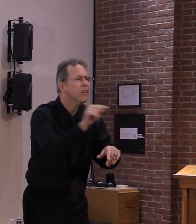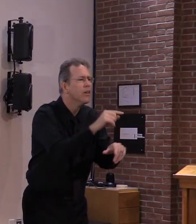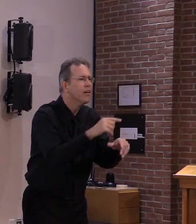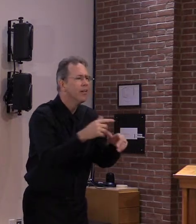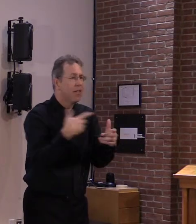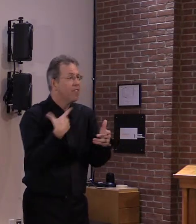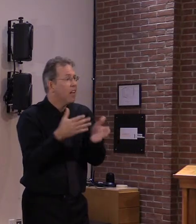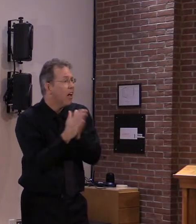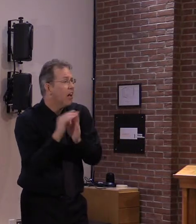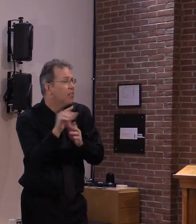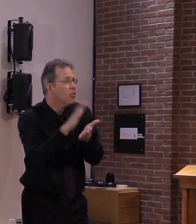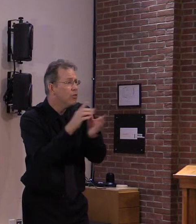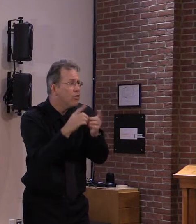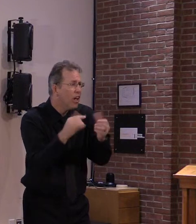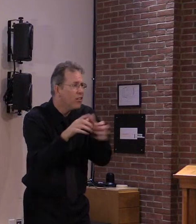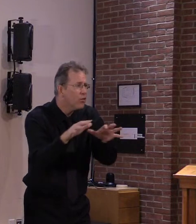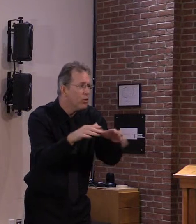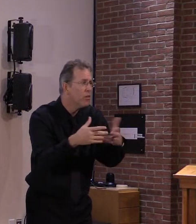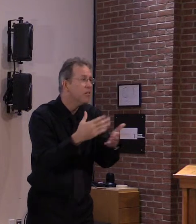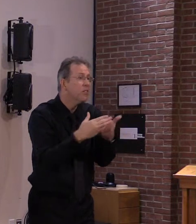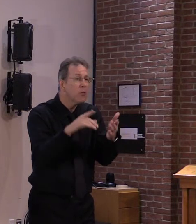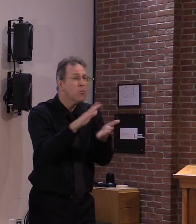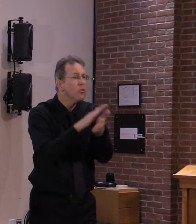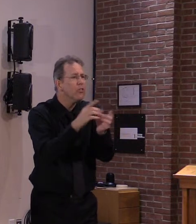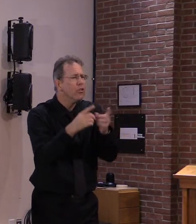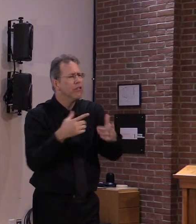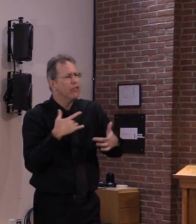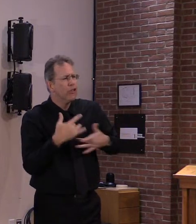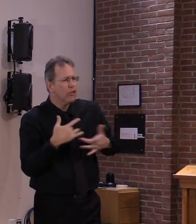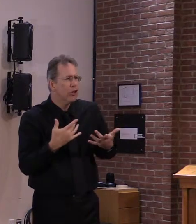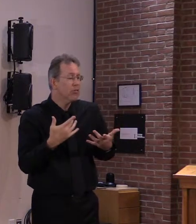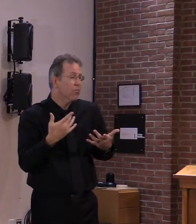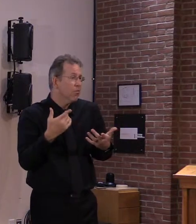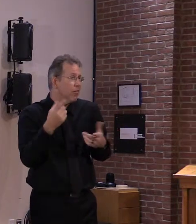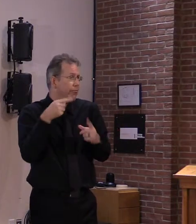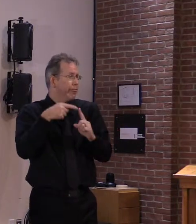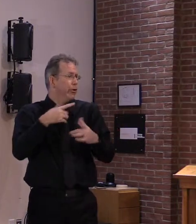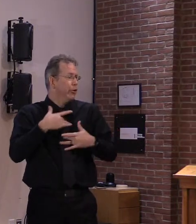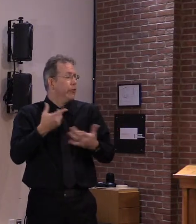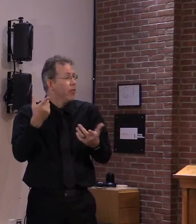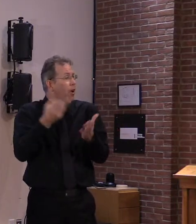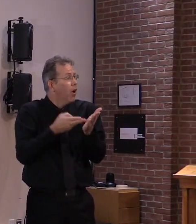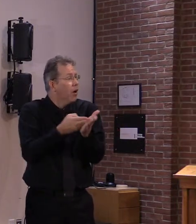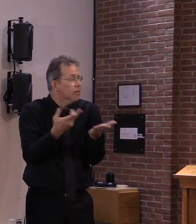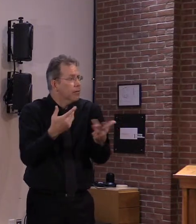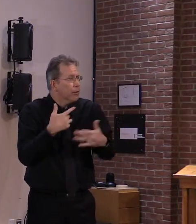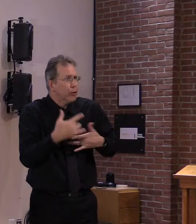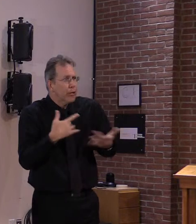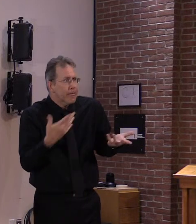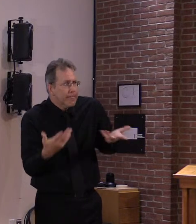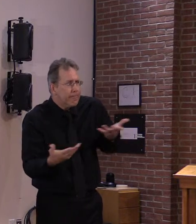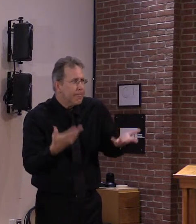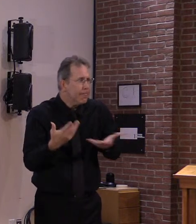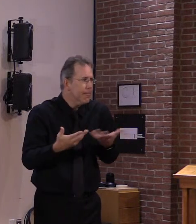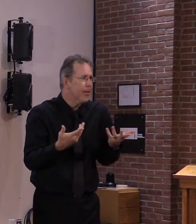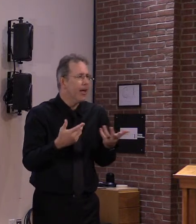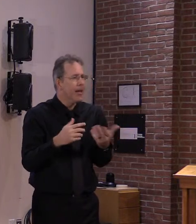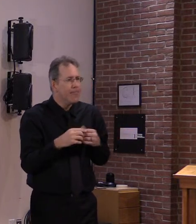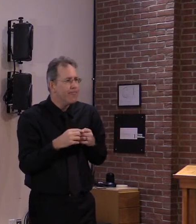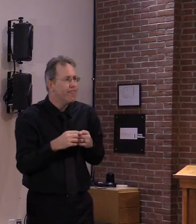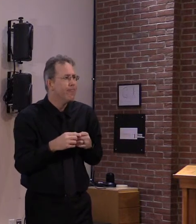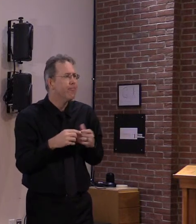has, whether we're talking about the H1N1 flu, the Zika virus, Ebola virus. None of those